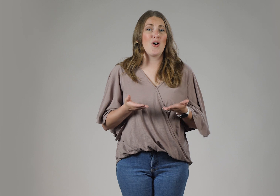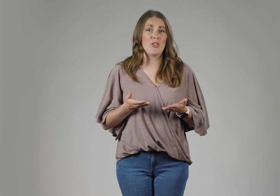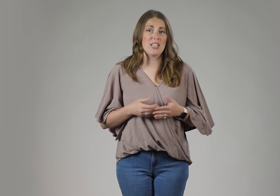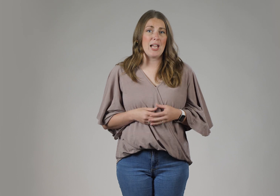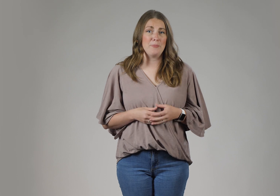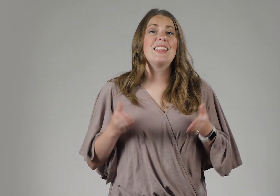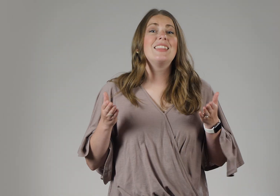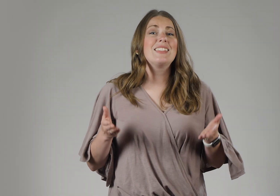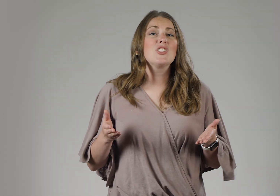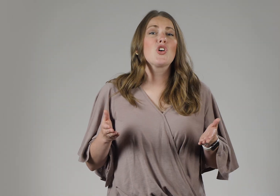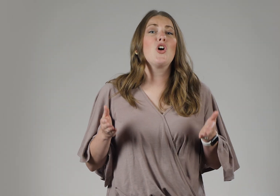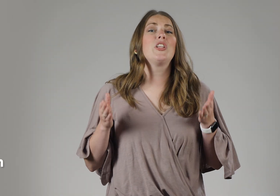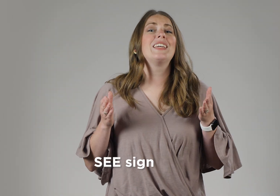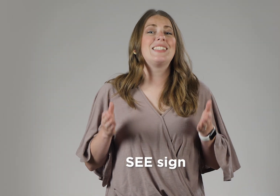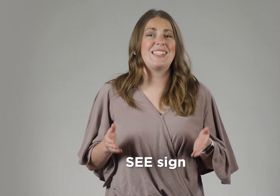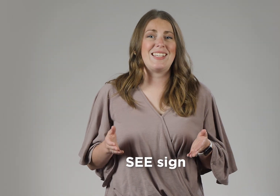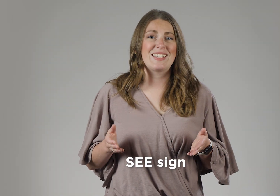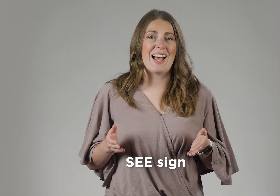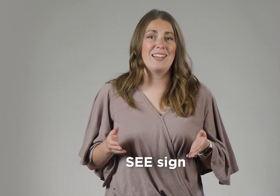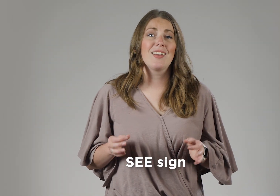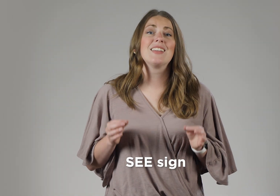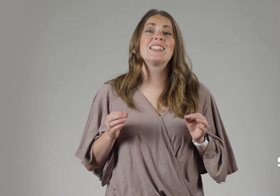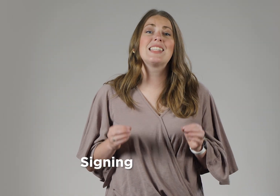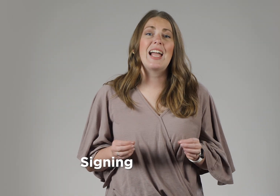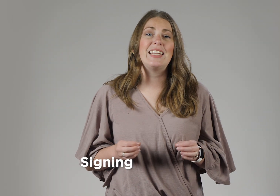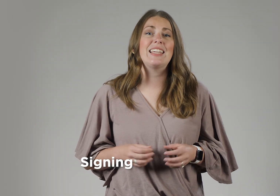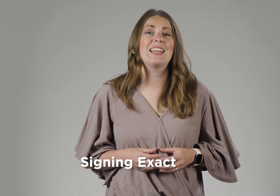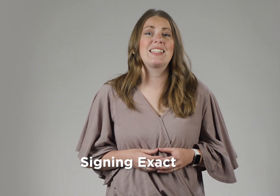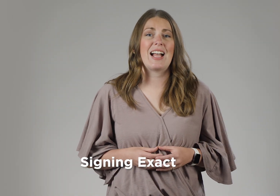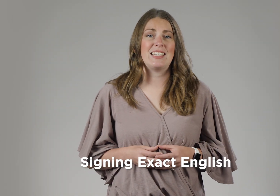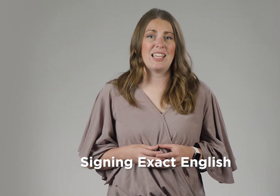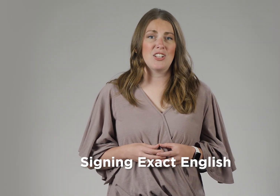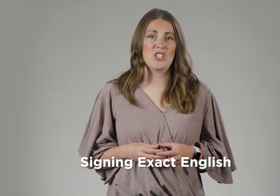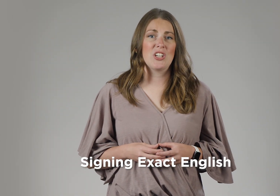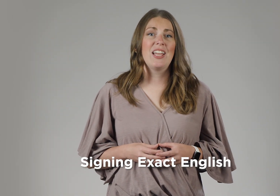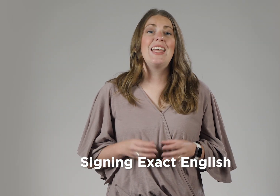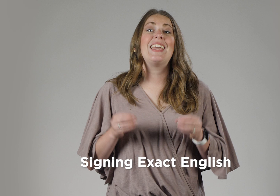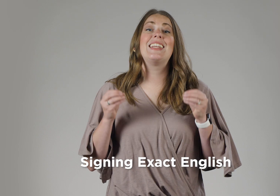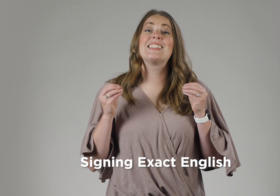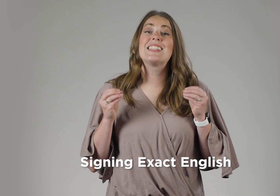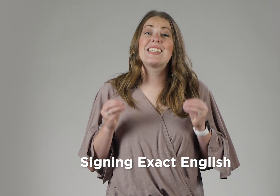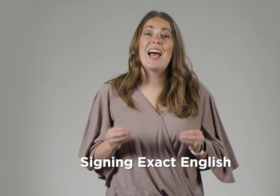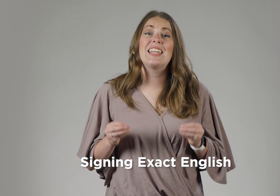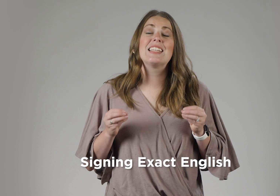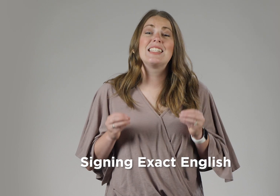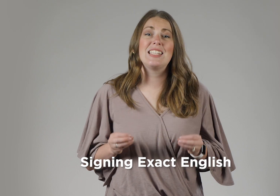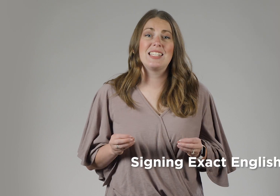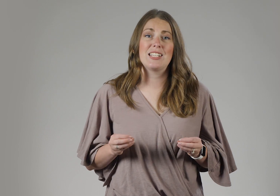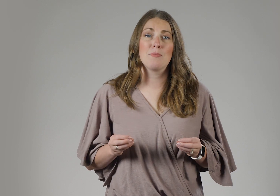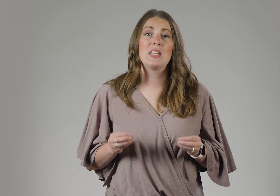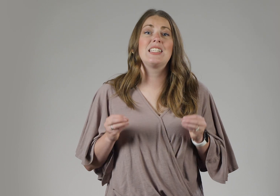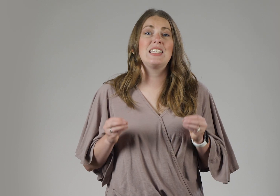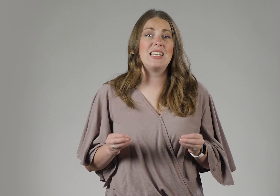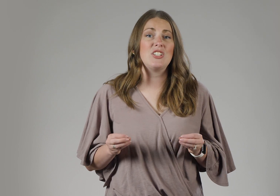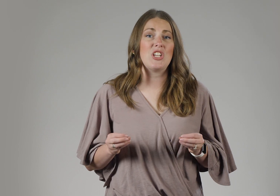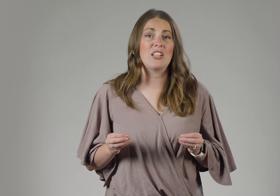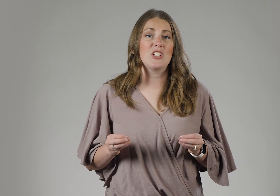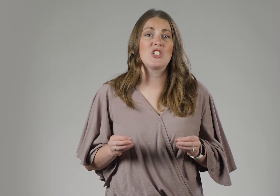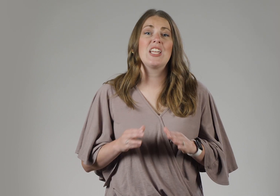the time. This is called C-sign, signing exact English. It is a sign system to teach English. It